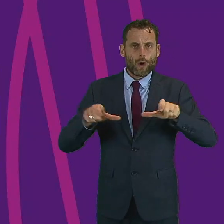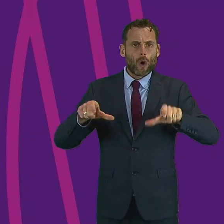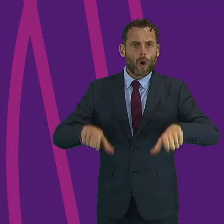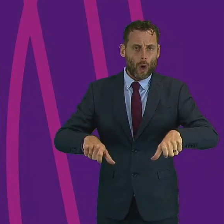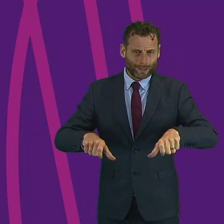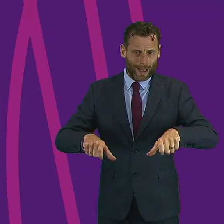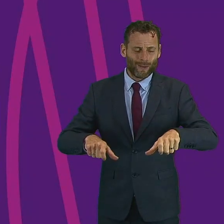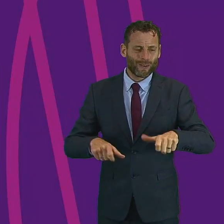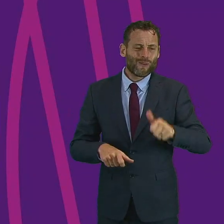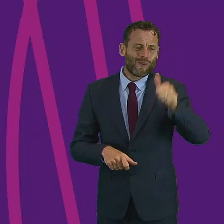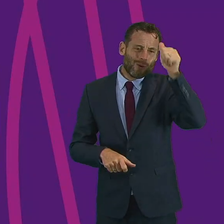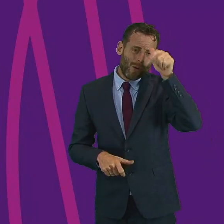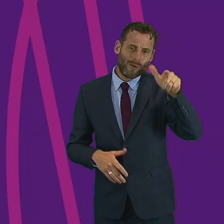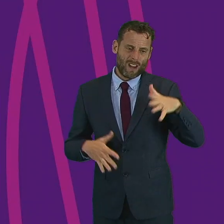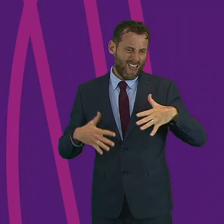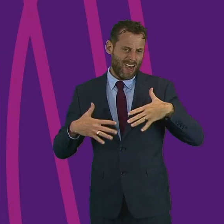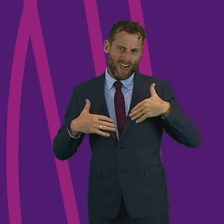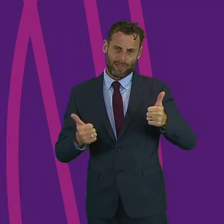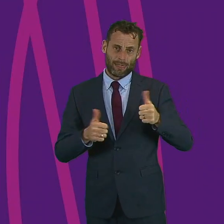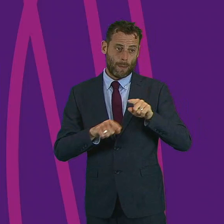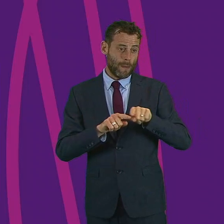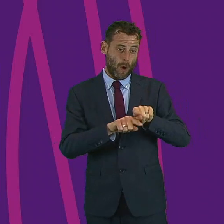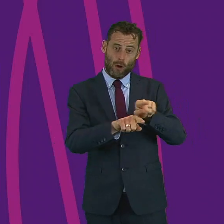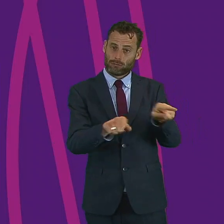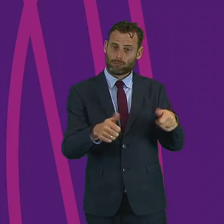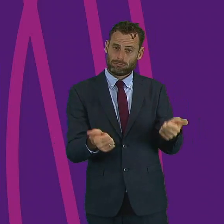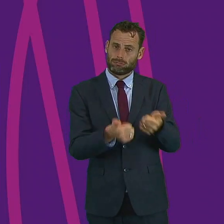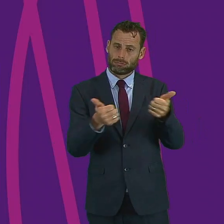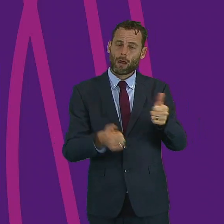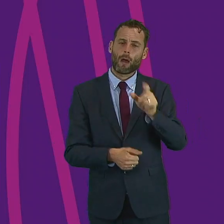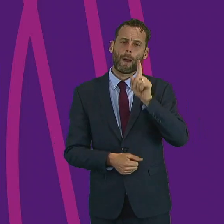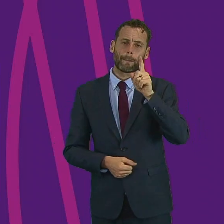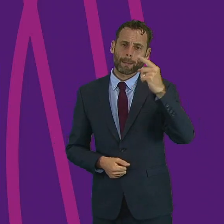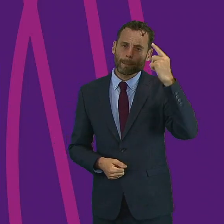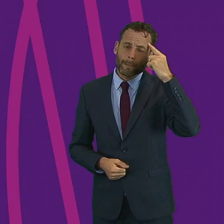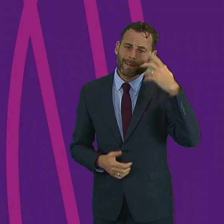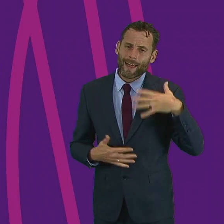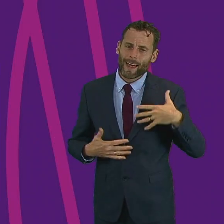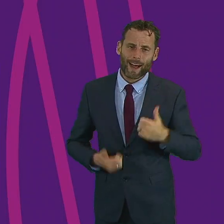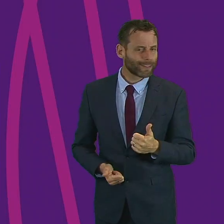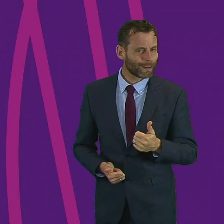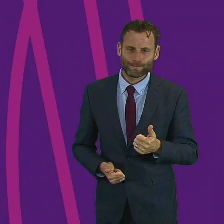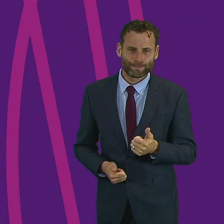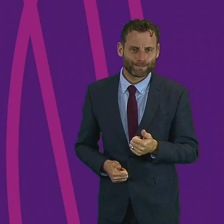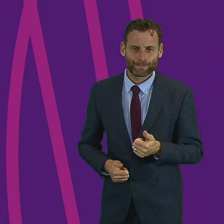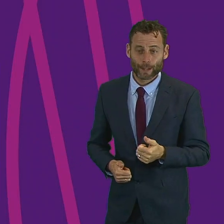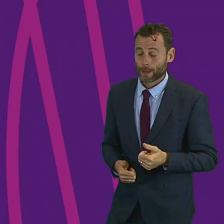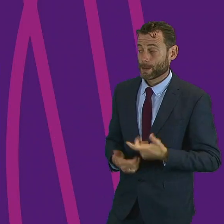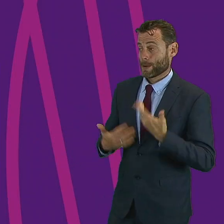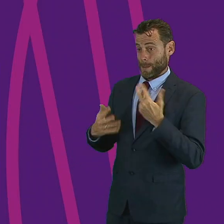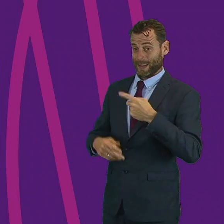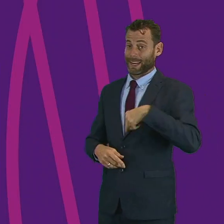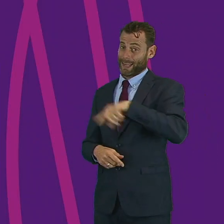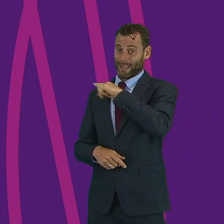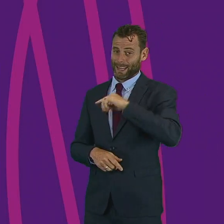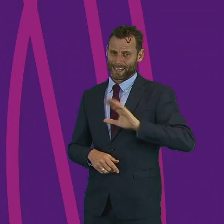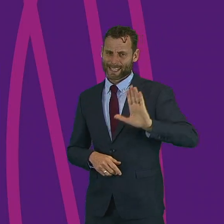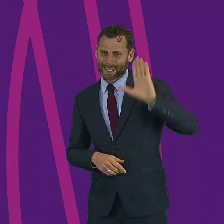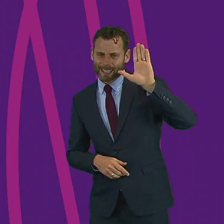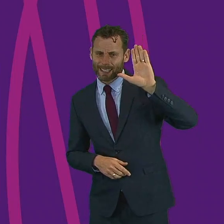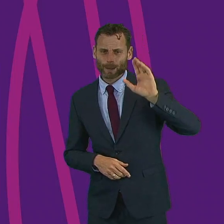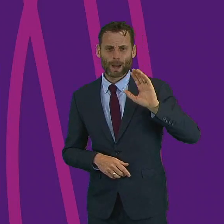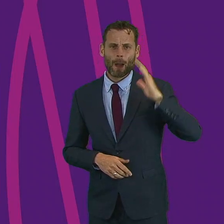of the impact of the furlough scheme and the impact of withdrawing the furlough scheme. So this really matters. If it is taken away completely with